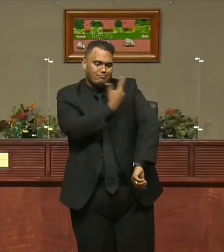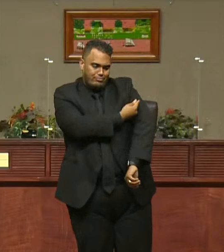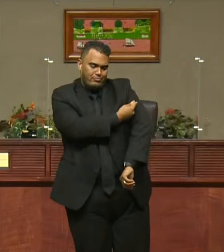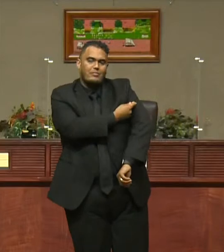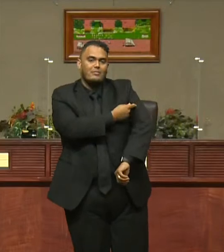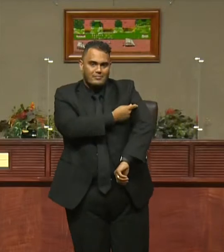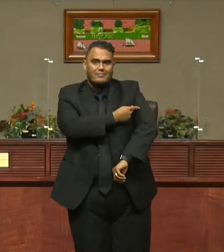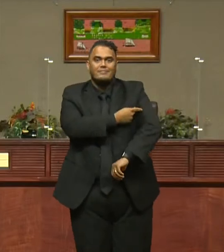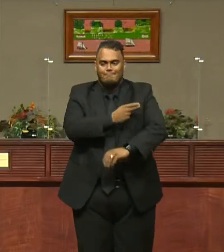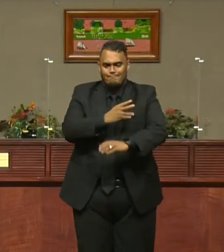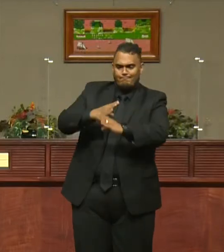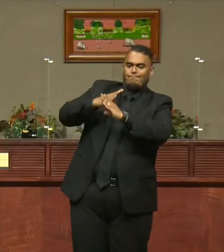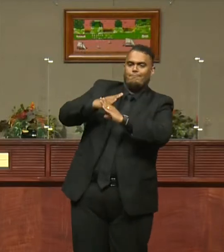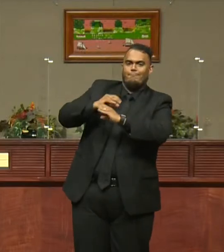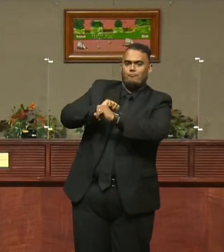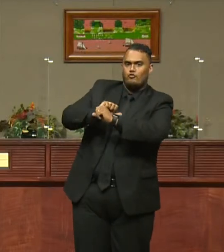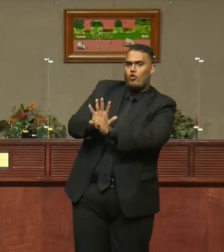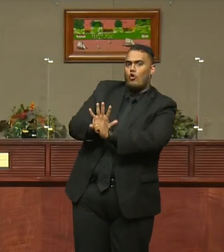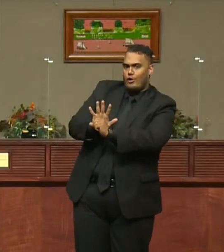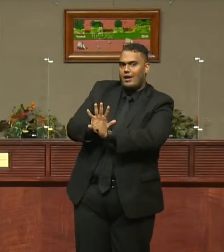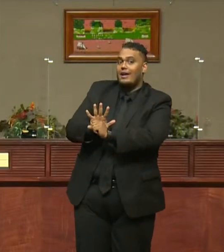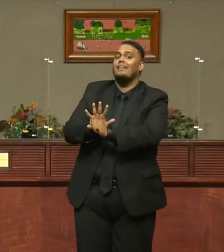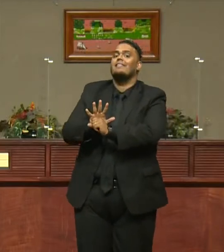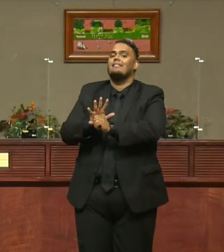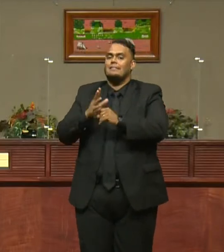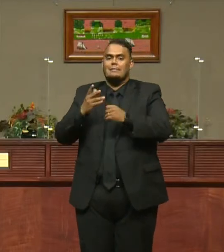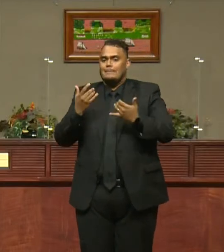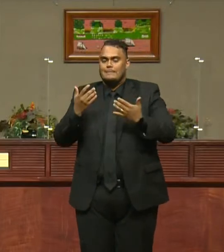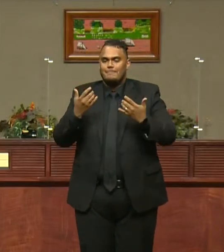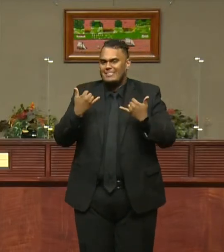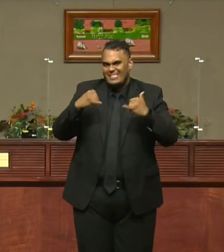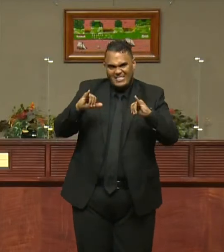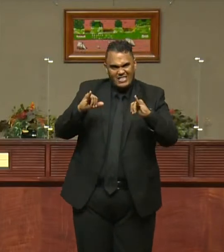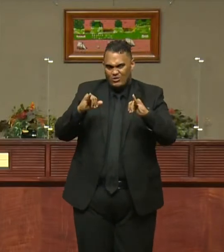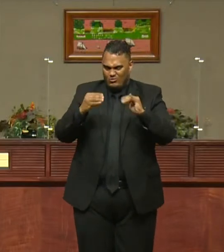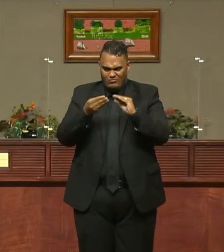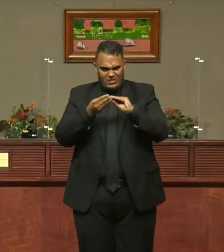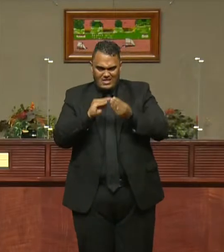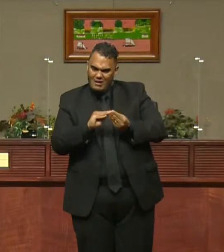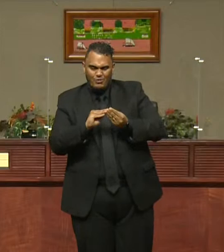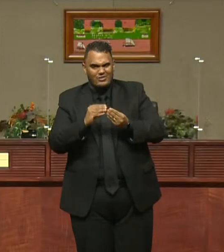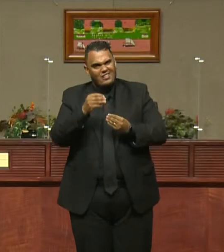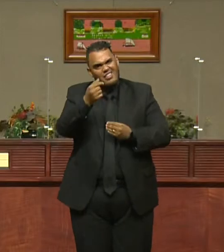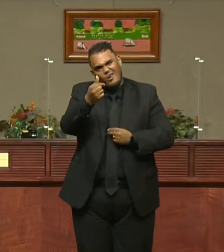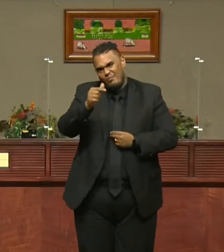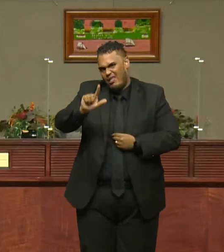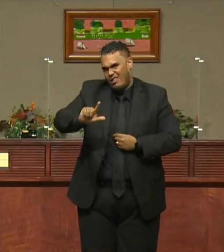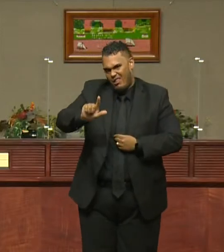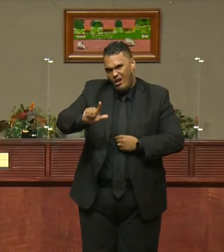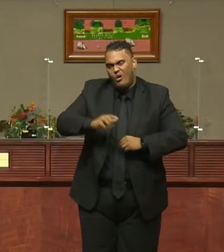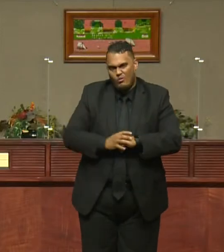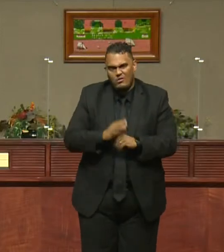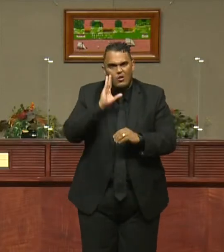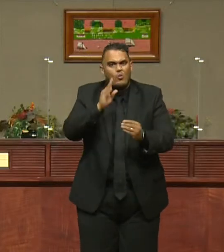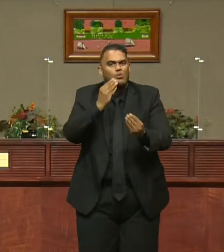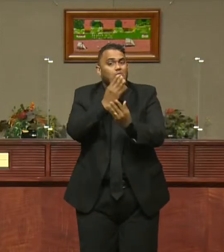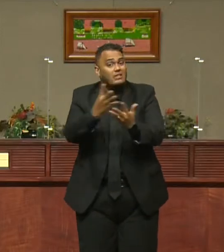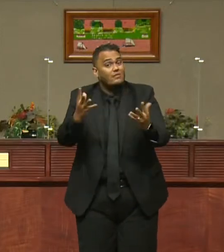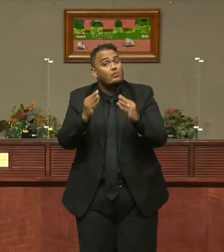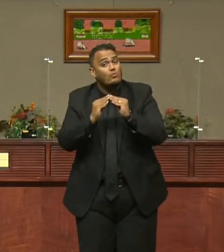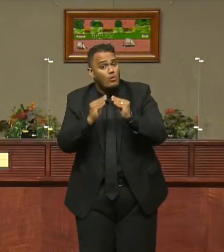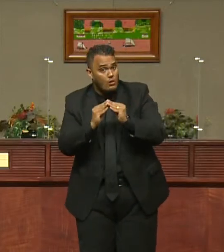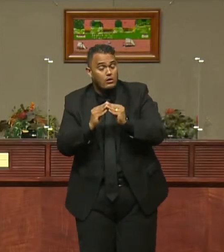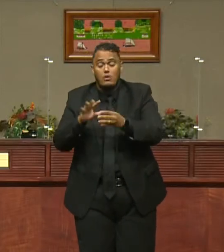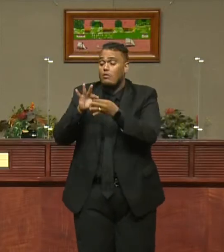would like to see, and the numbers are very limited, and I will give you some of that later. With regard to the death,